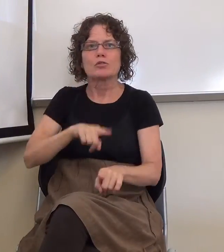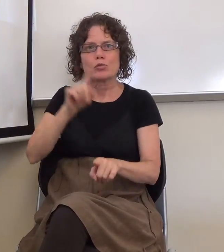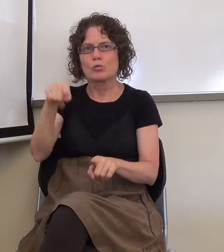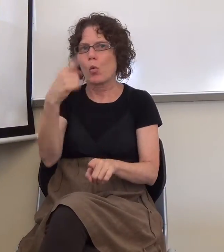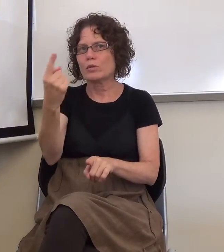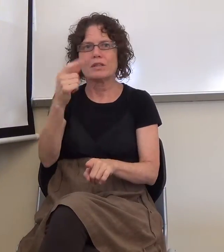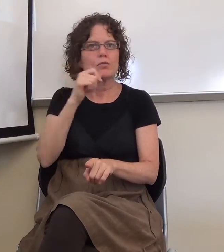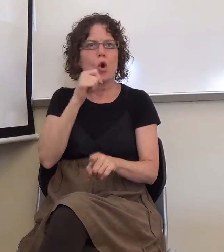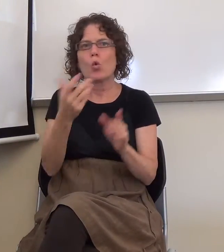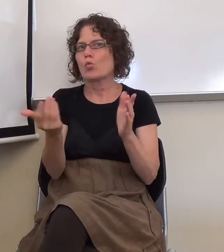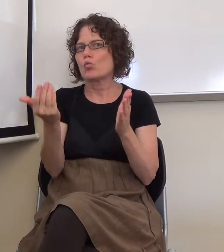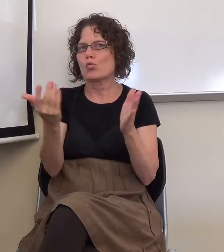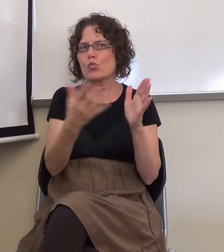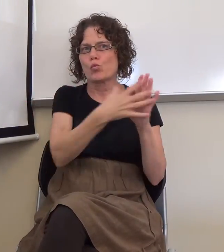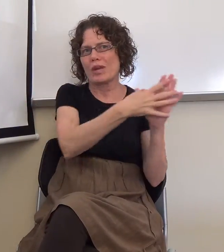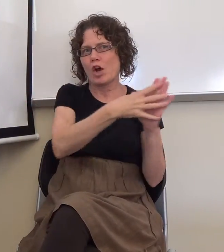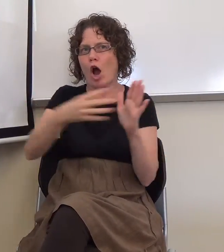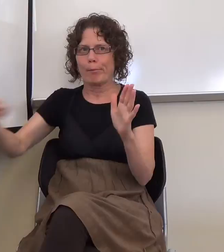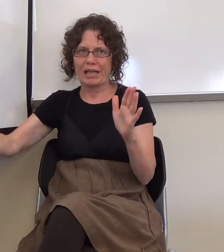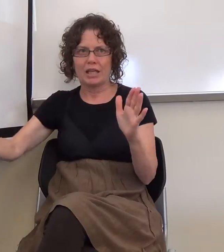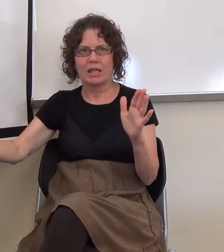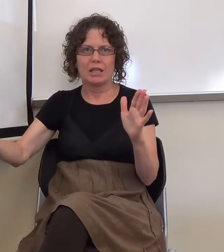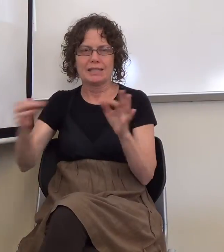So your homework should look like